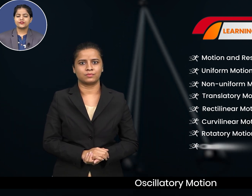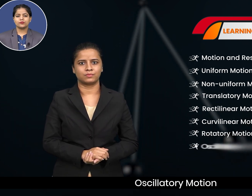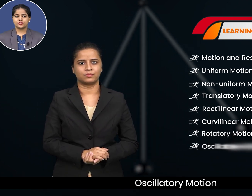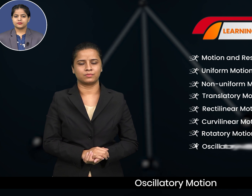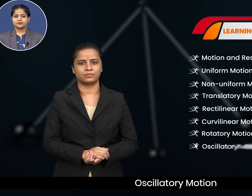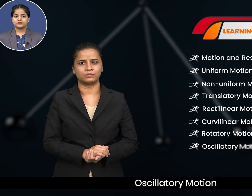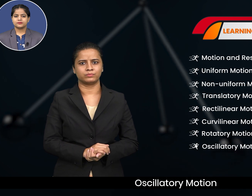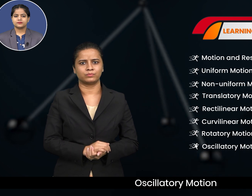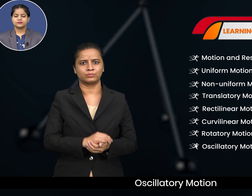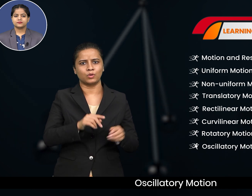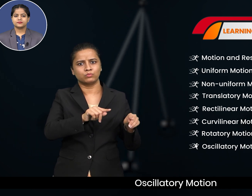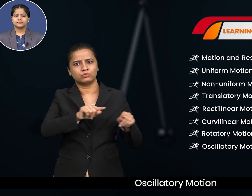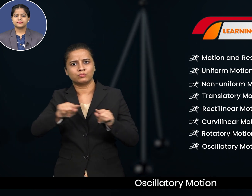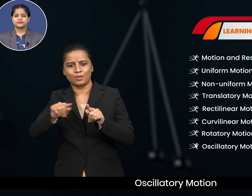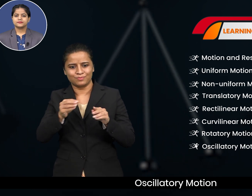oscillatory motion.